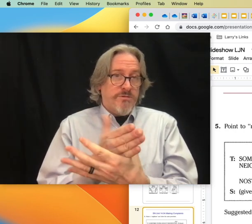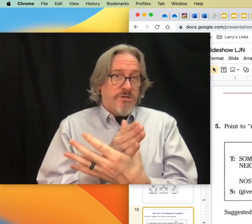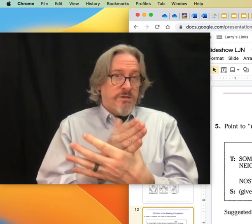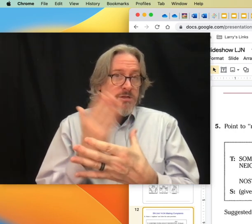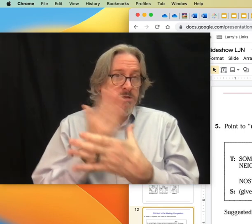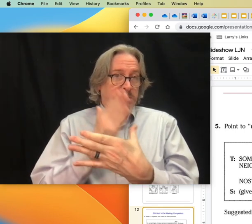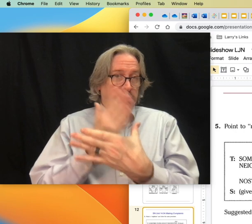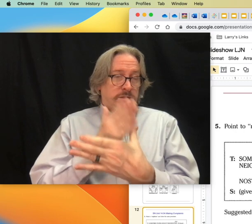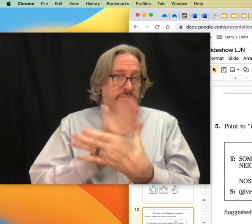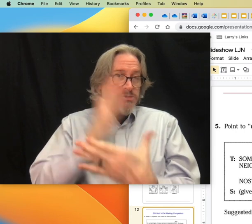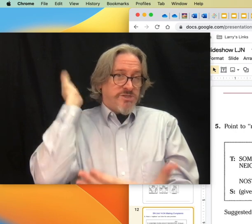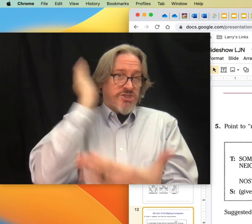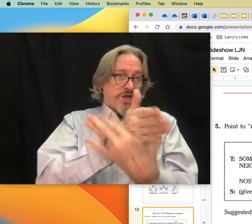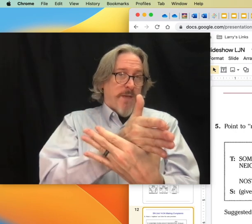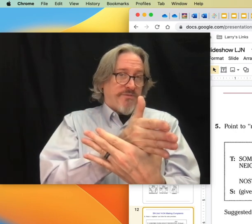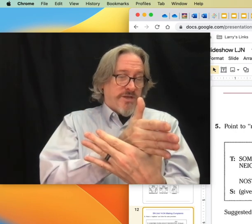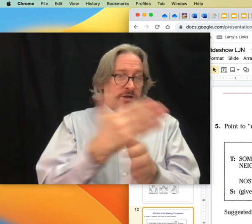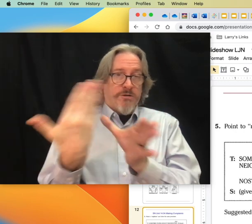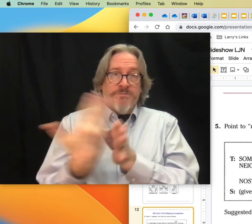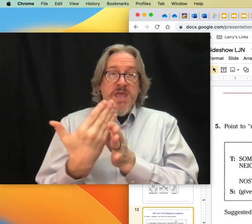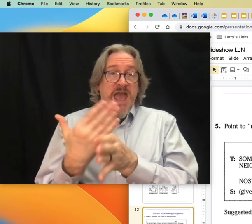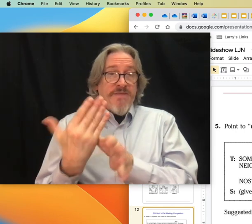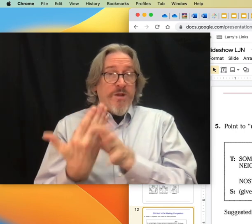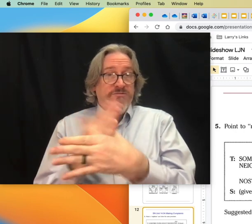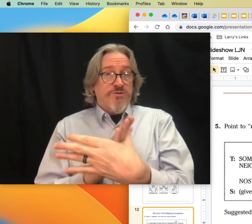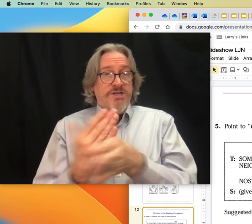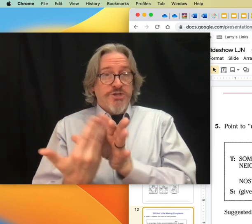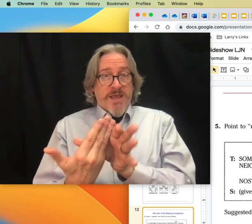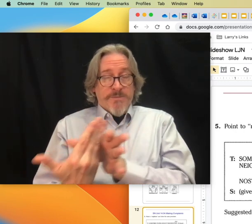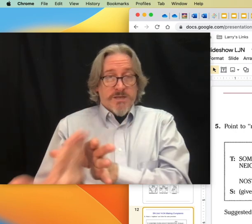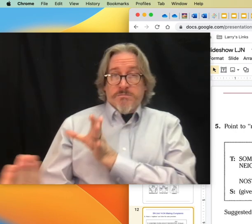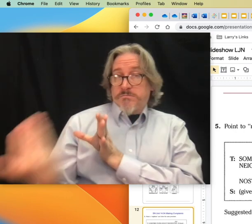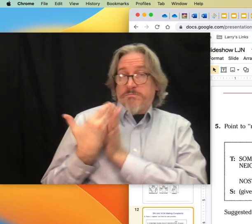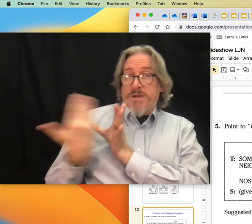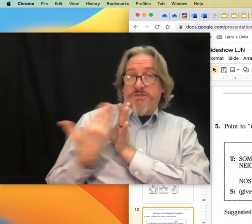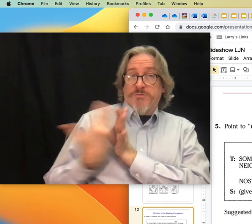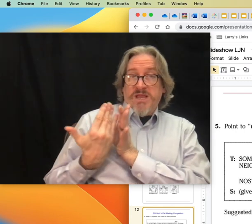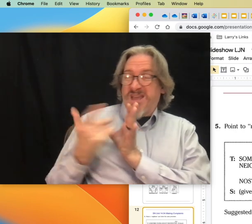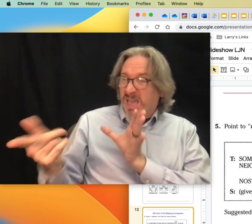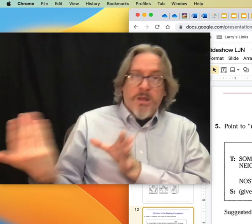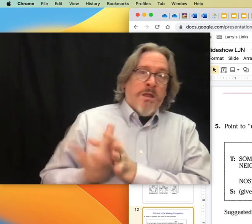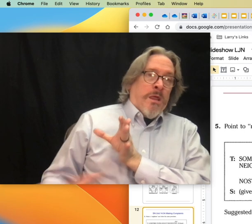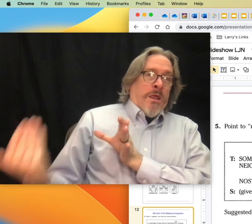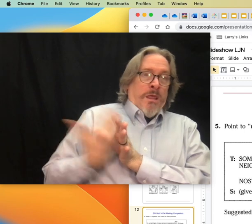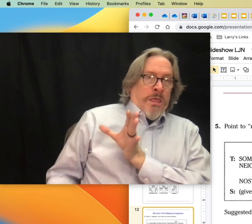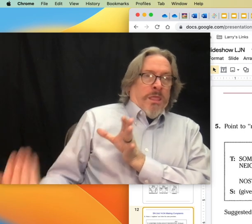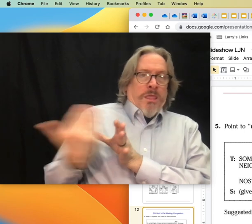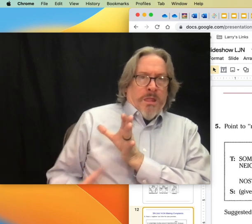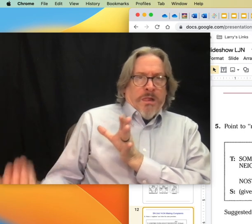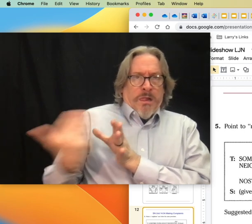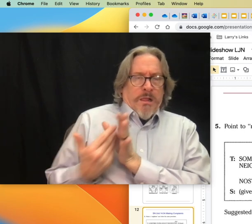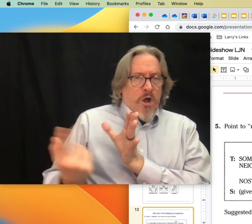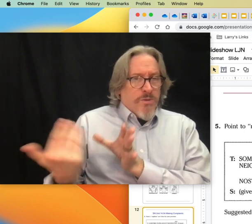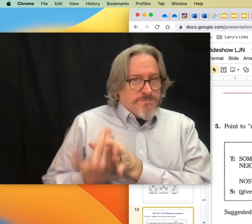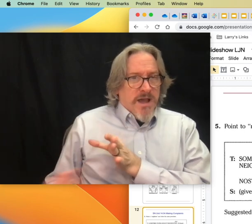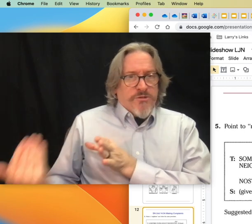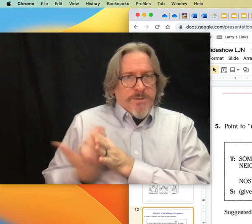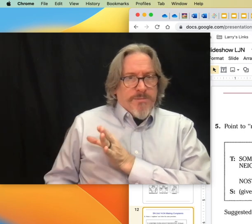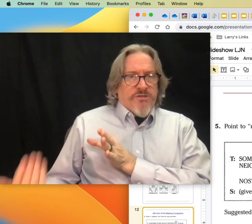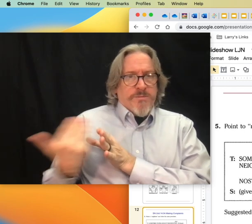chop. So it's chop in here. And then whatever direction you aim it, bother me.